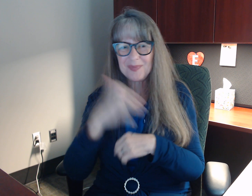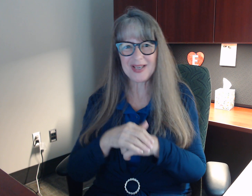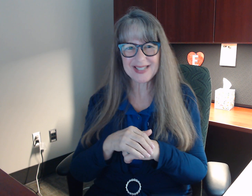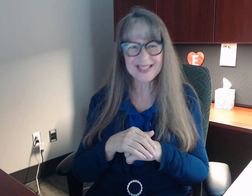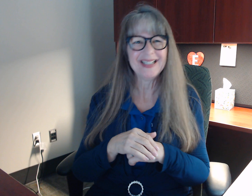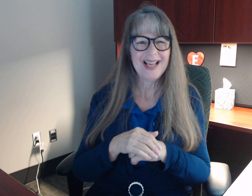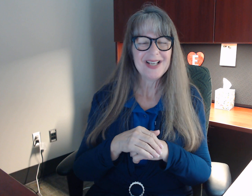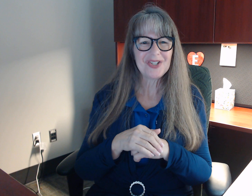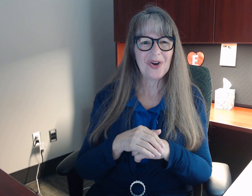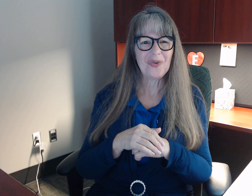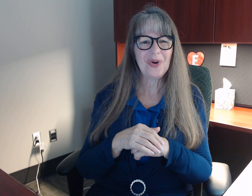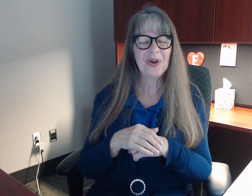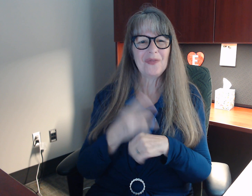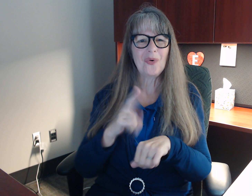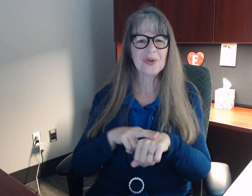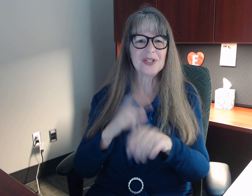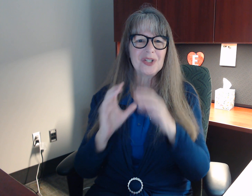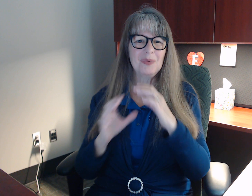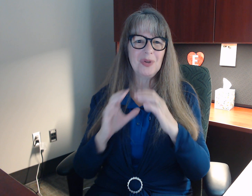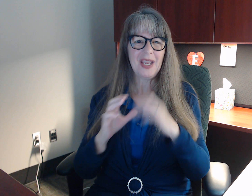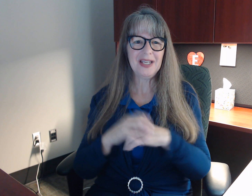best? So, and of course it's communicating.